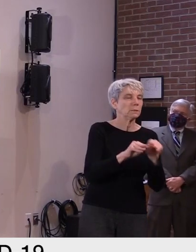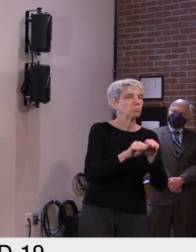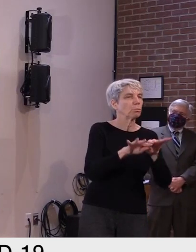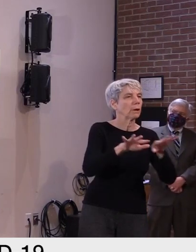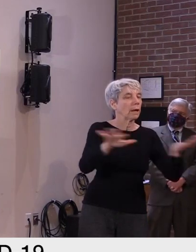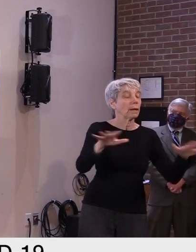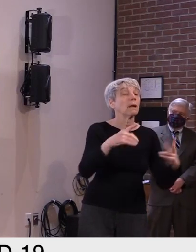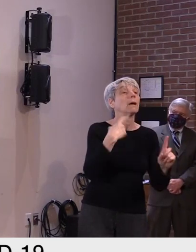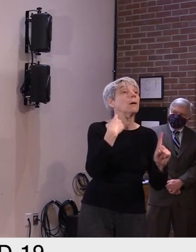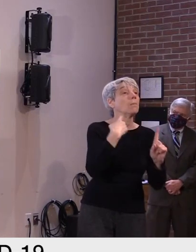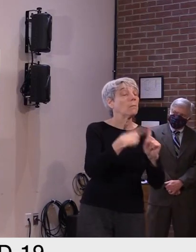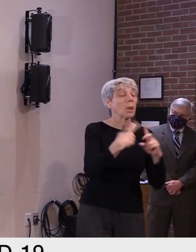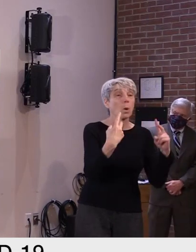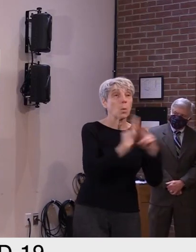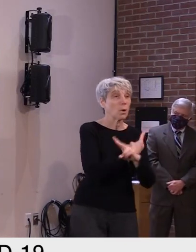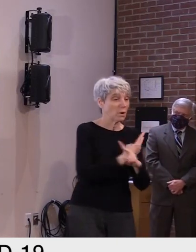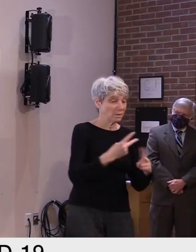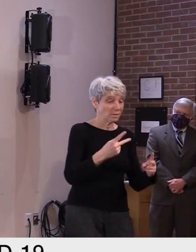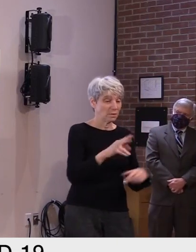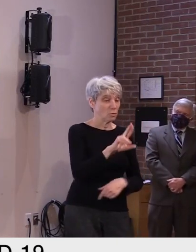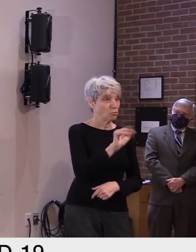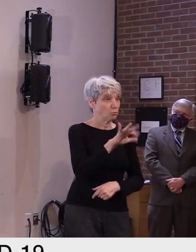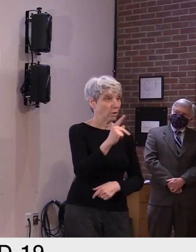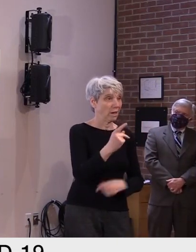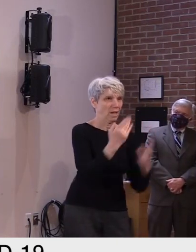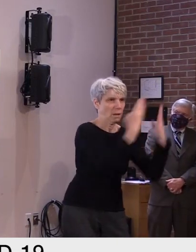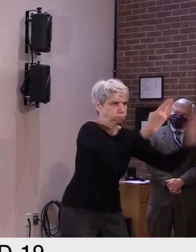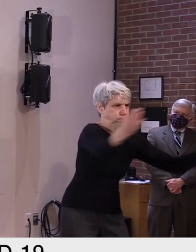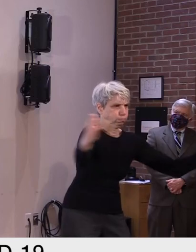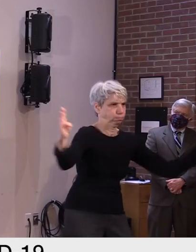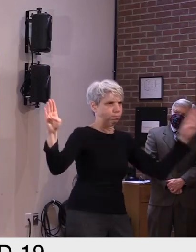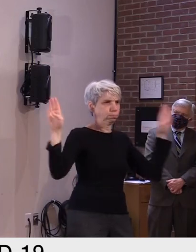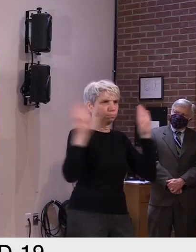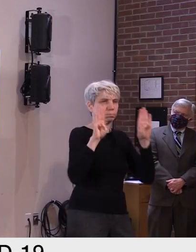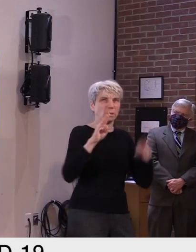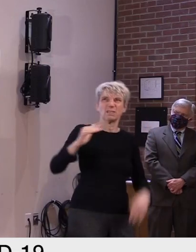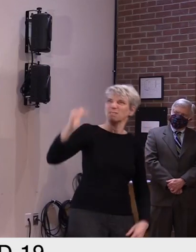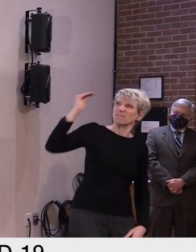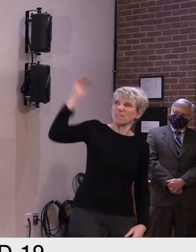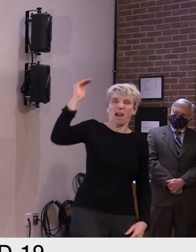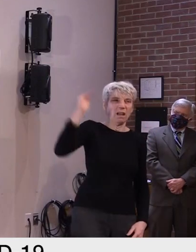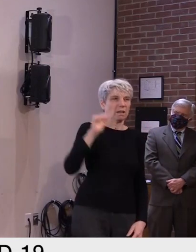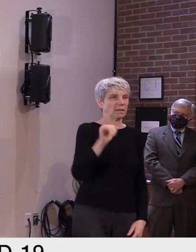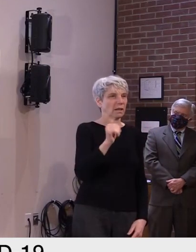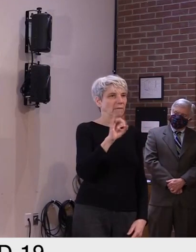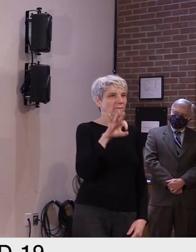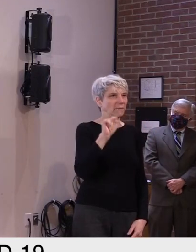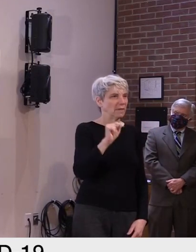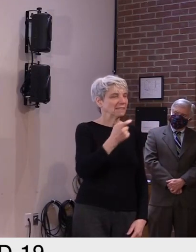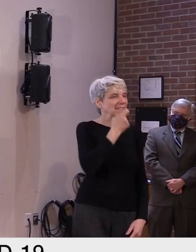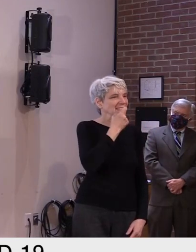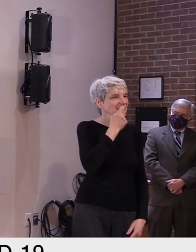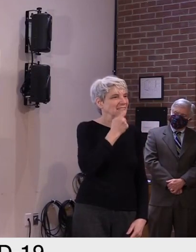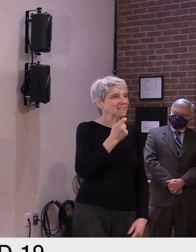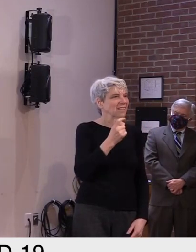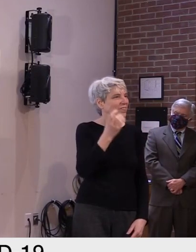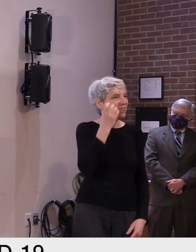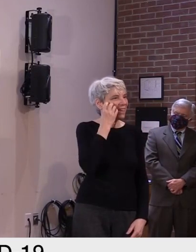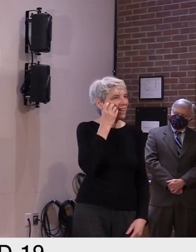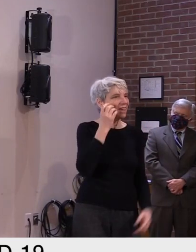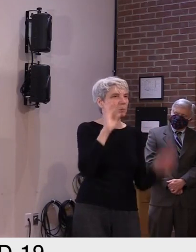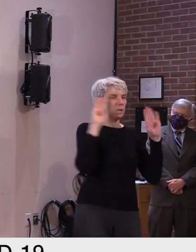by 10-foot-high plexiglass, creating a little more of an indoor environment within the